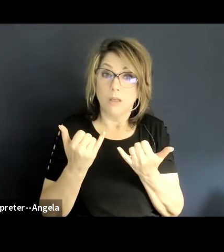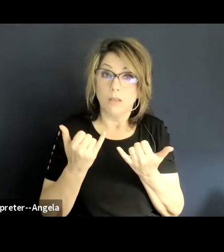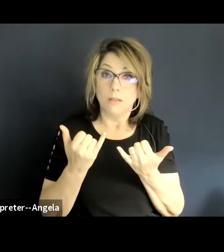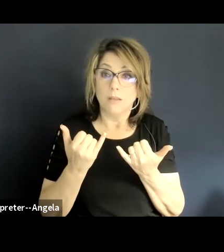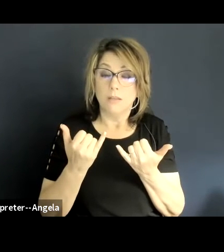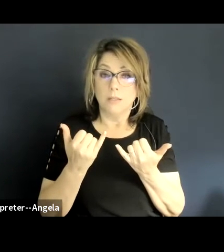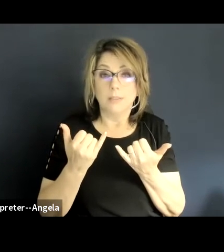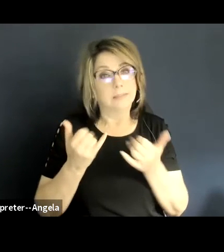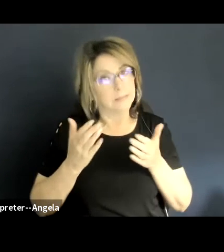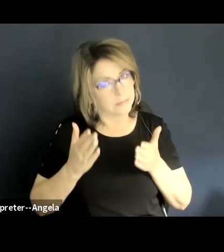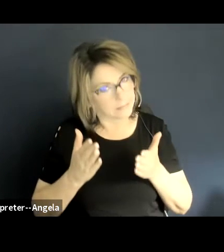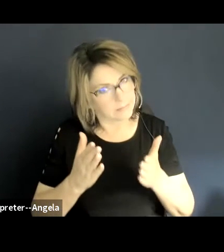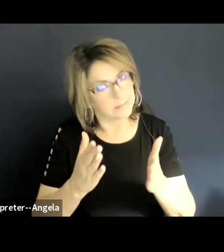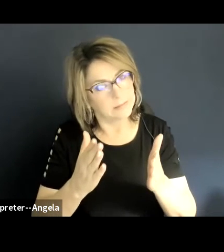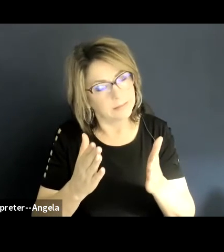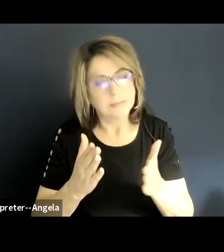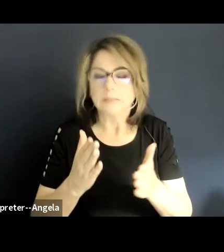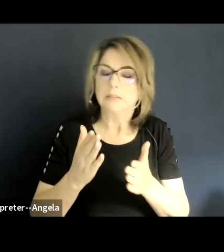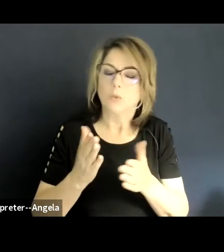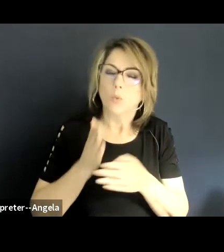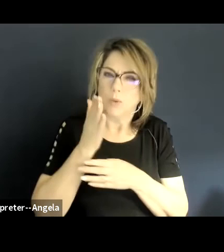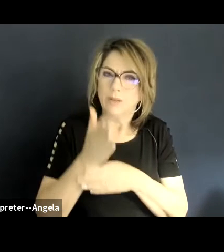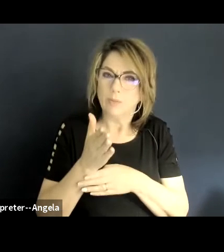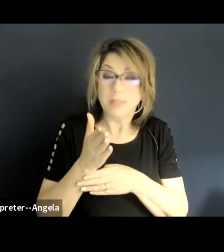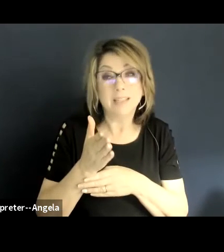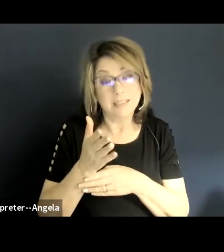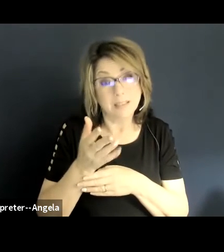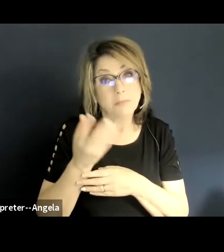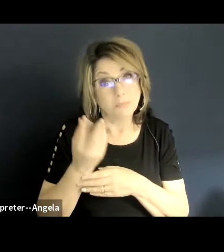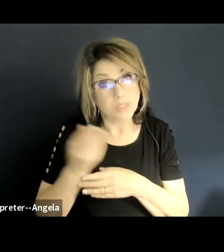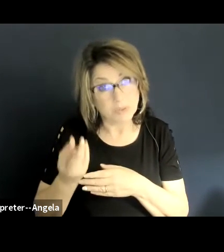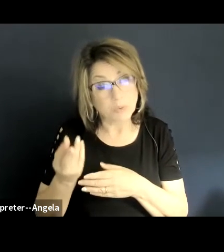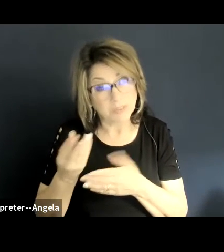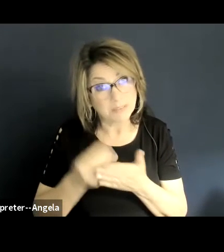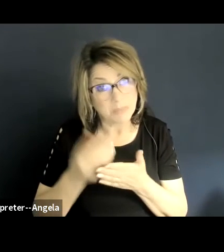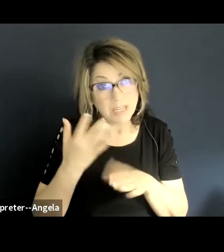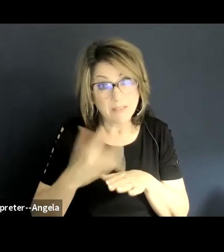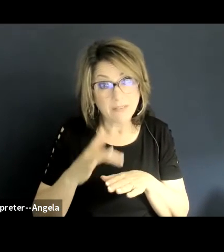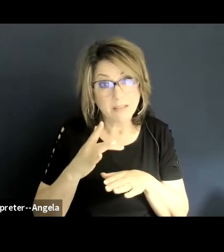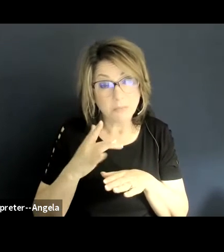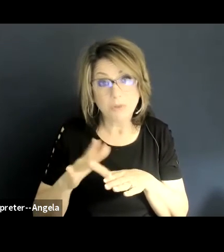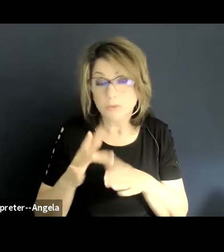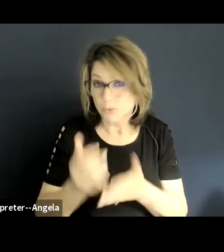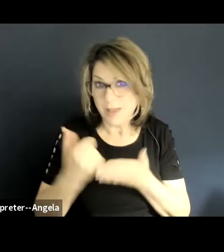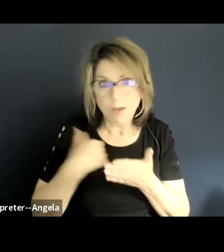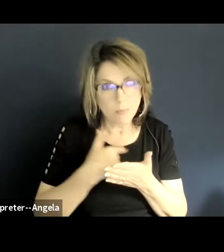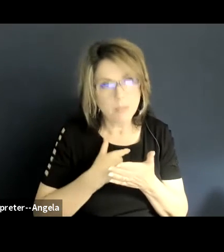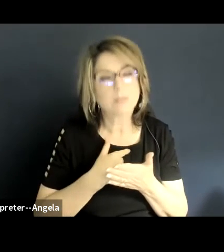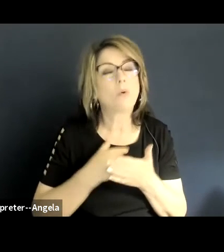this direction, there's actually going to be resources available to help us do it. So that's real